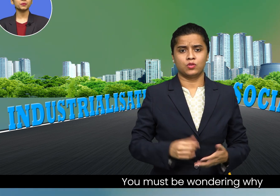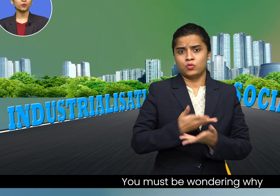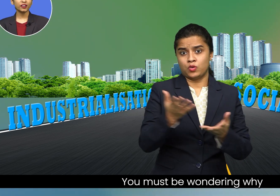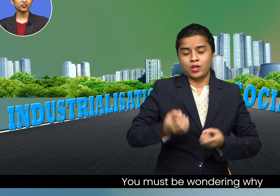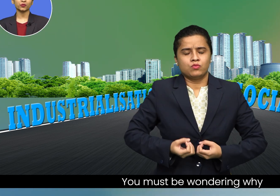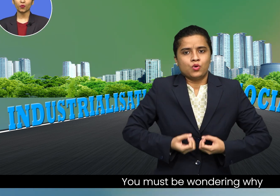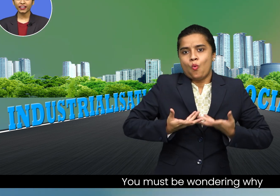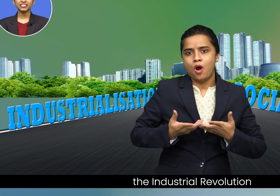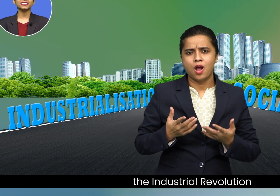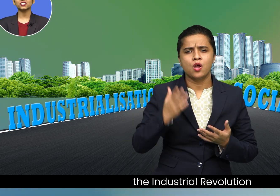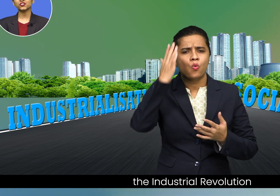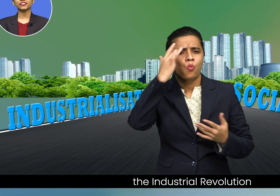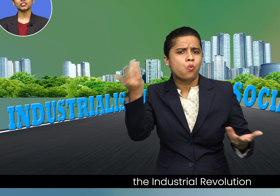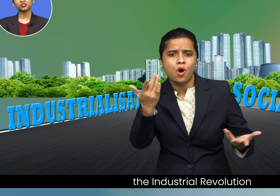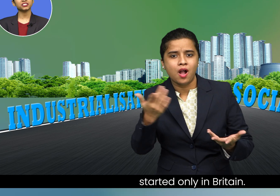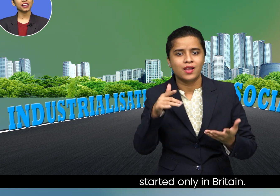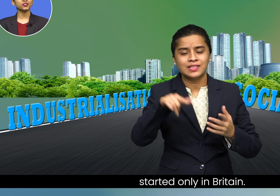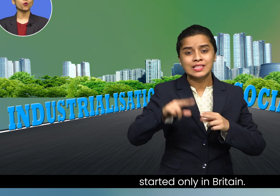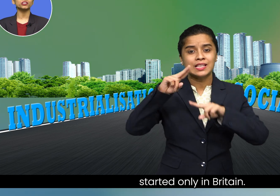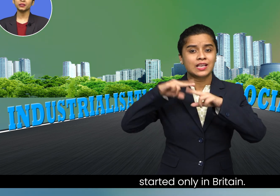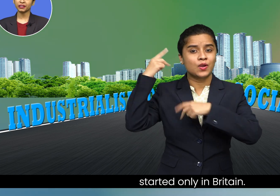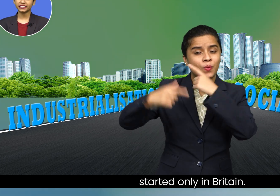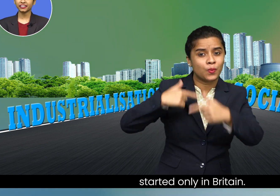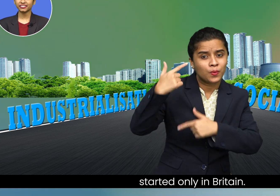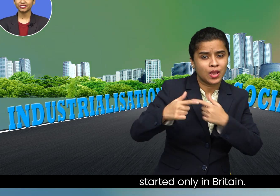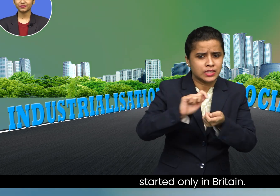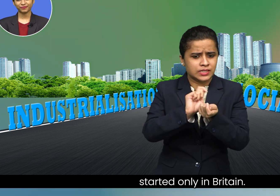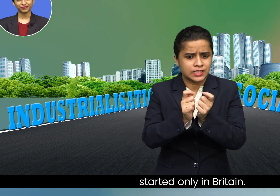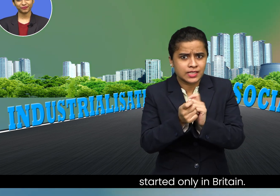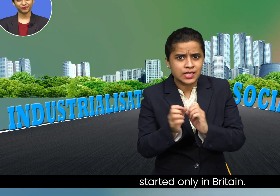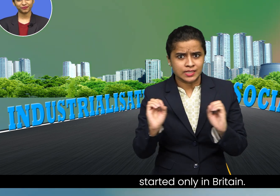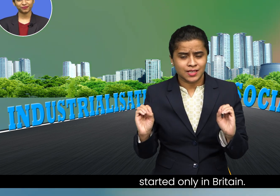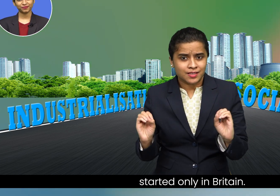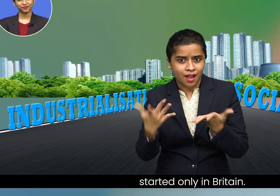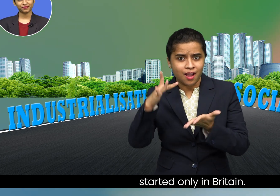You must be wondering why the Industrial Revolution started only in Britain.